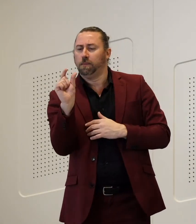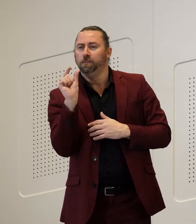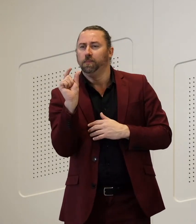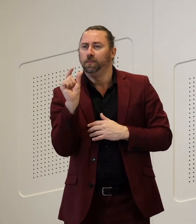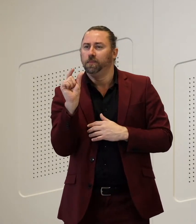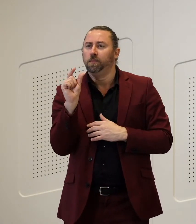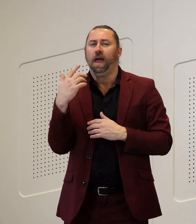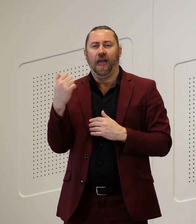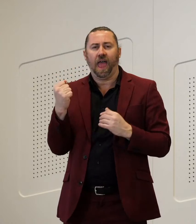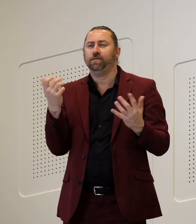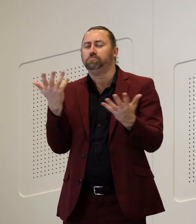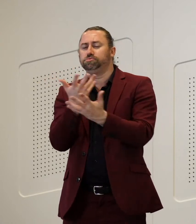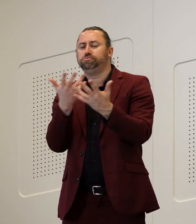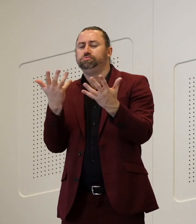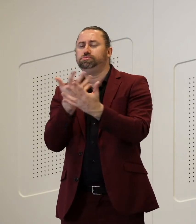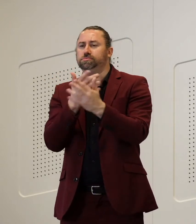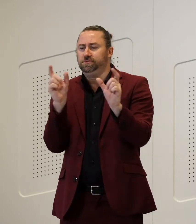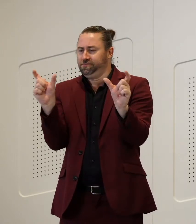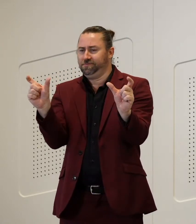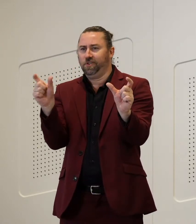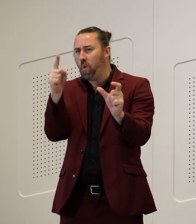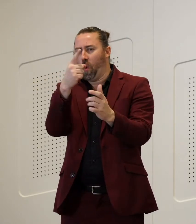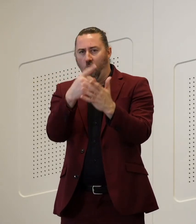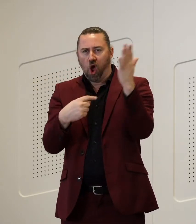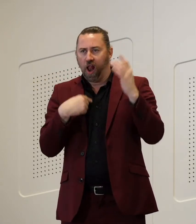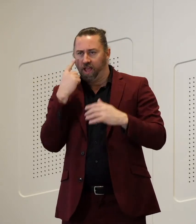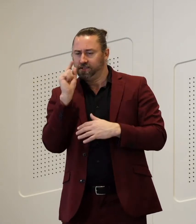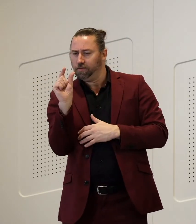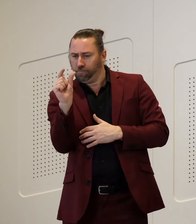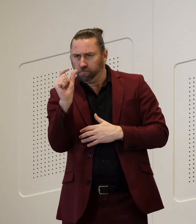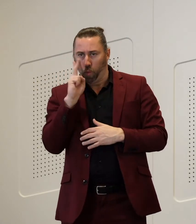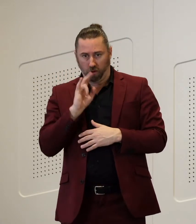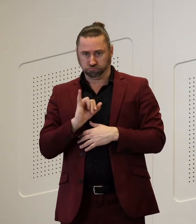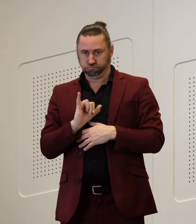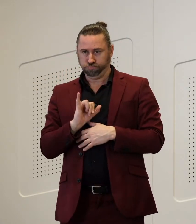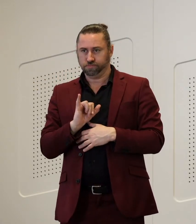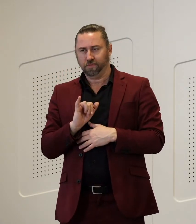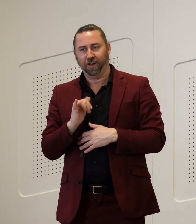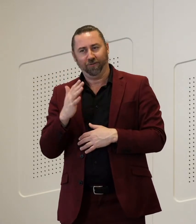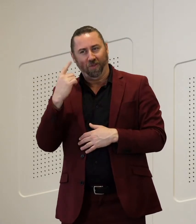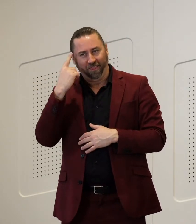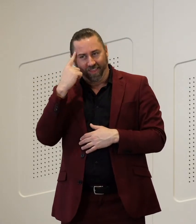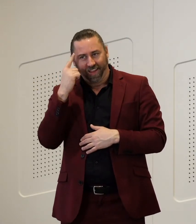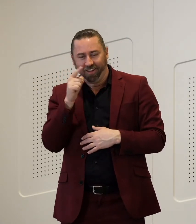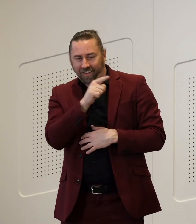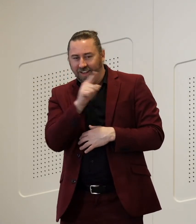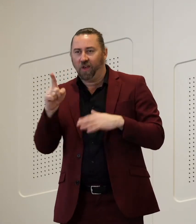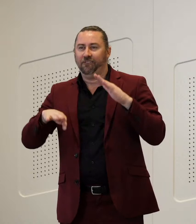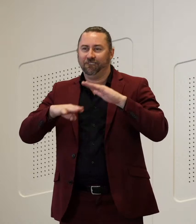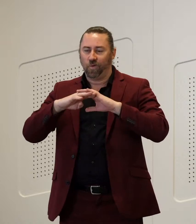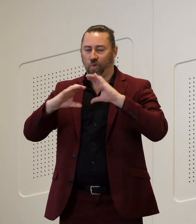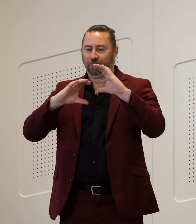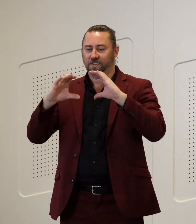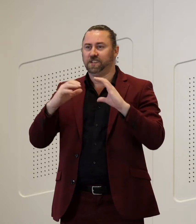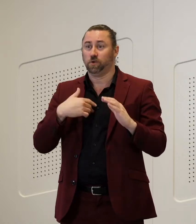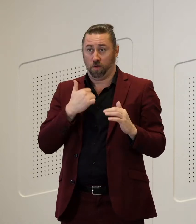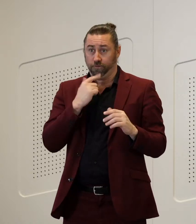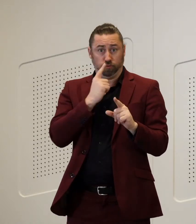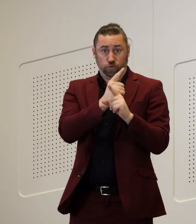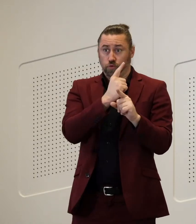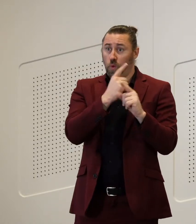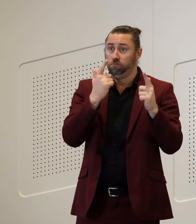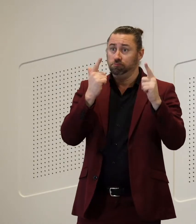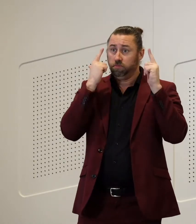more ongoing dialogue between the delegation. I've spoken to the Premier about it. She said that she's